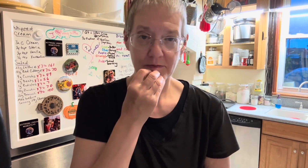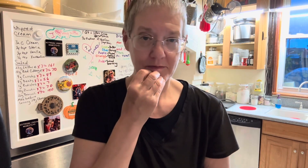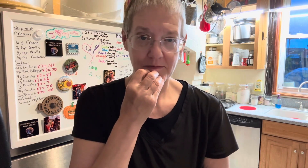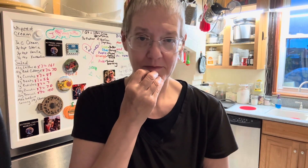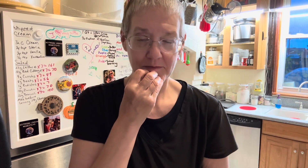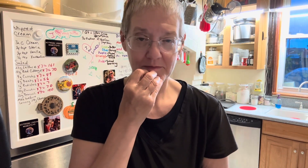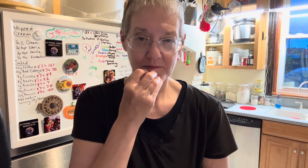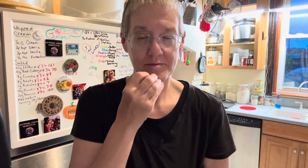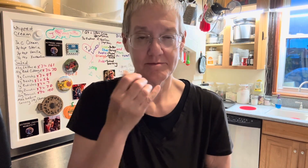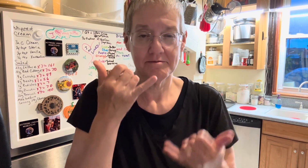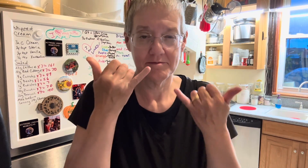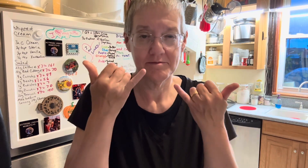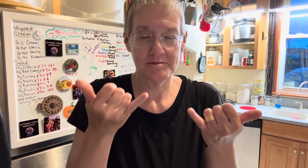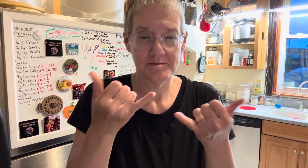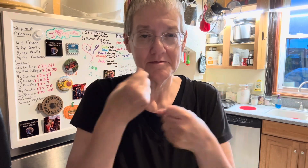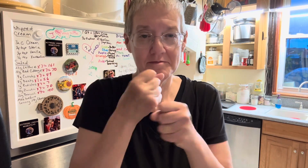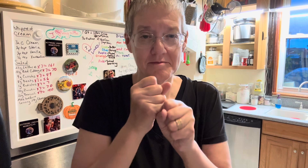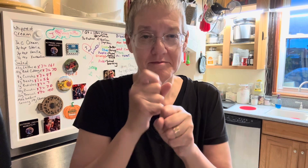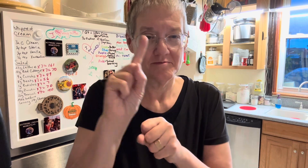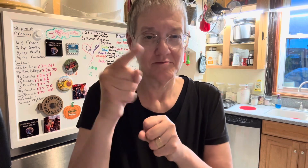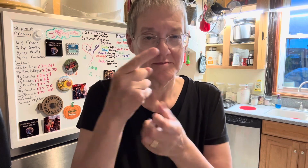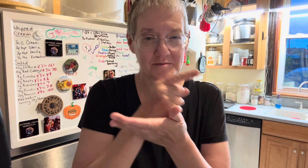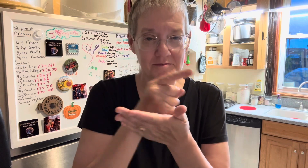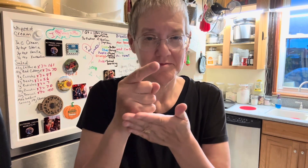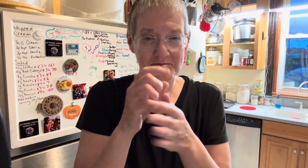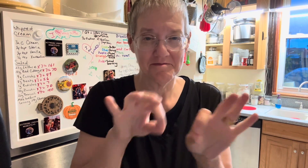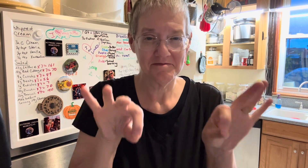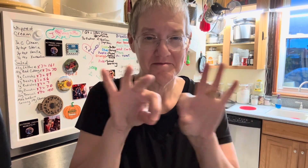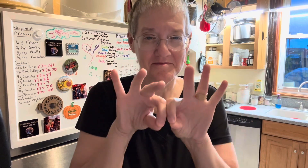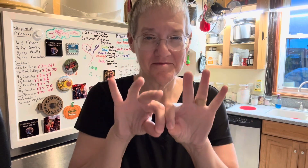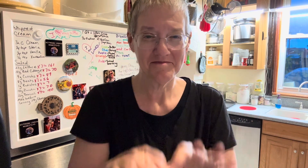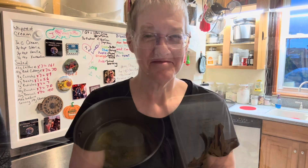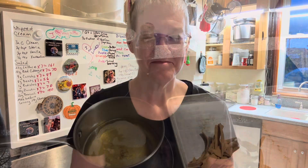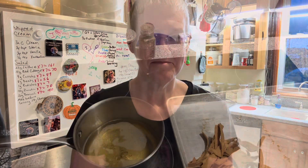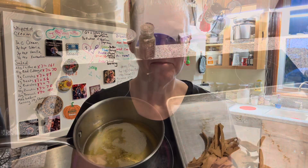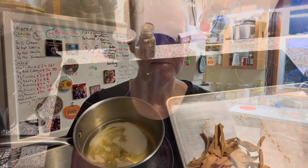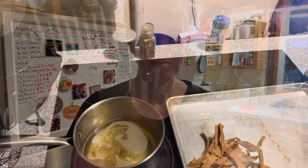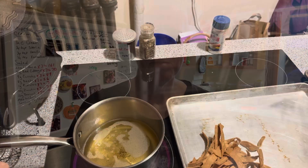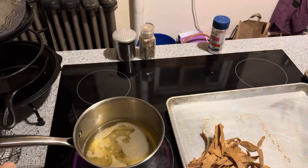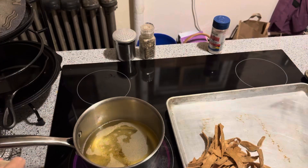not going to feel like eating these. So we're only going to make a week's worth right now.